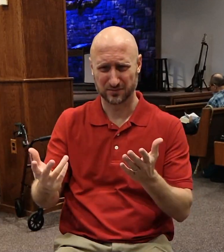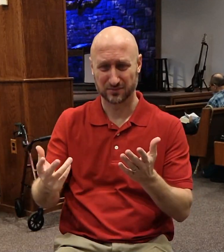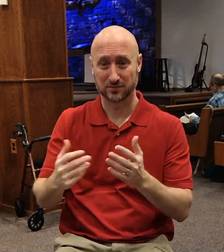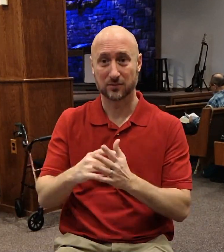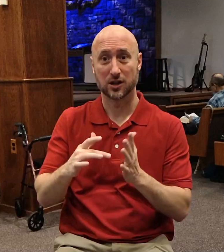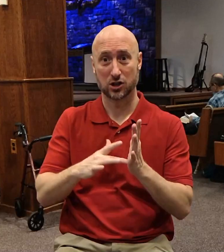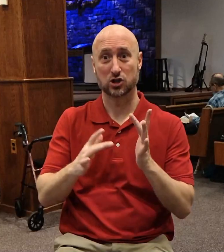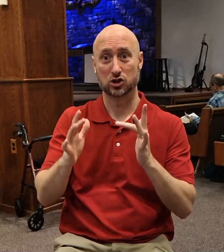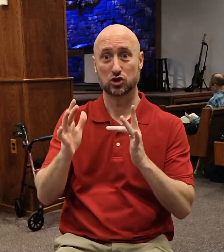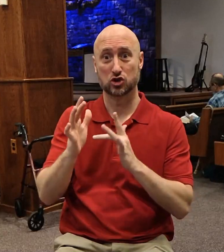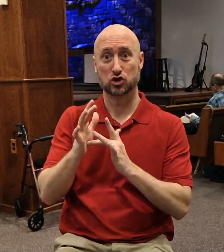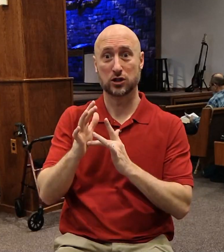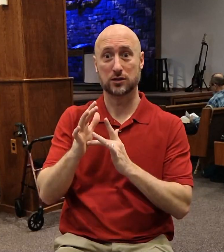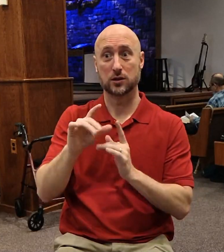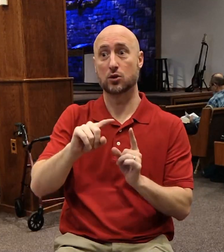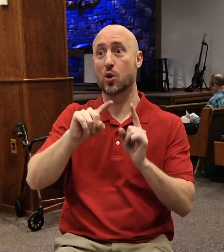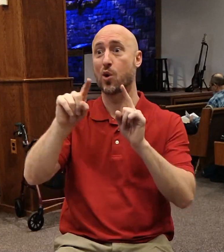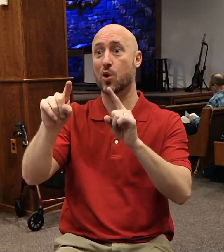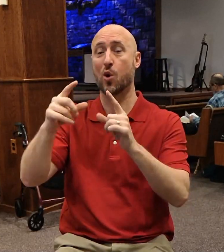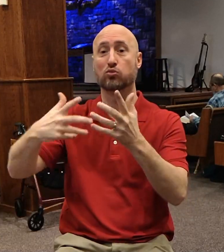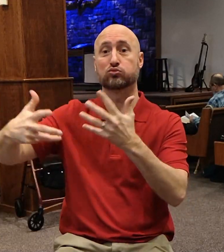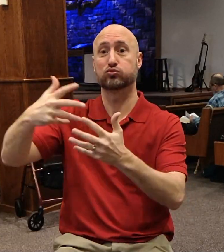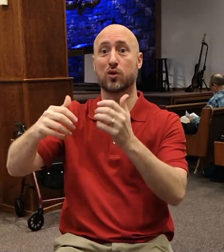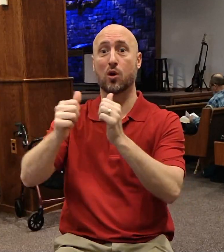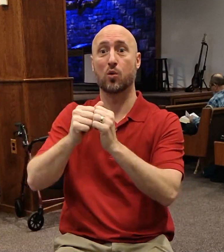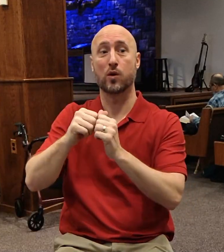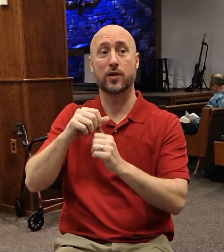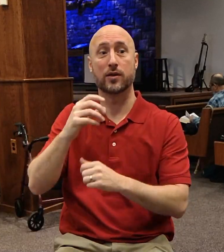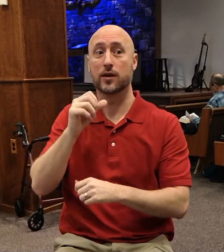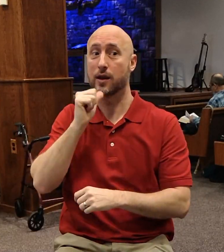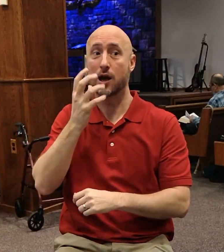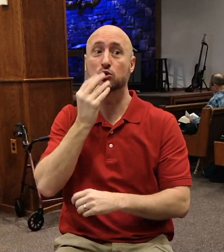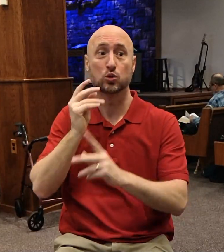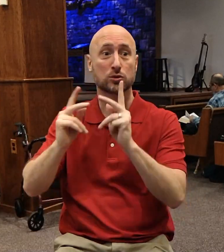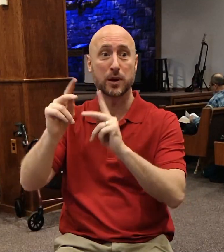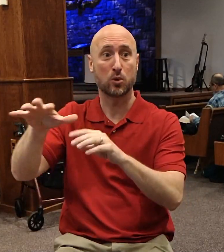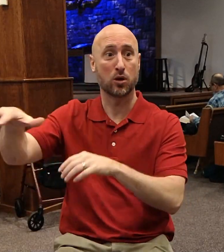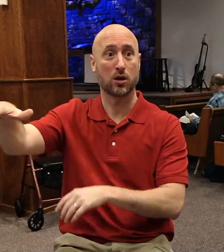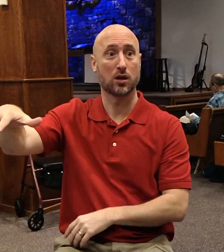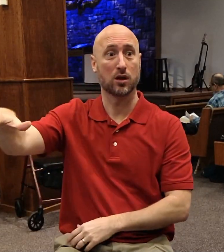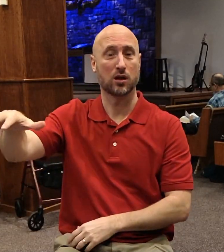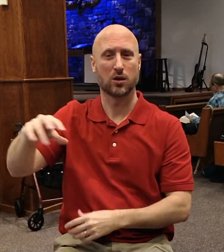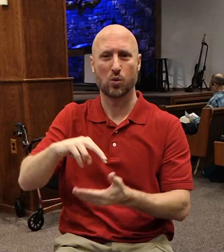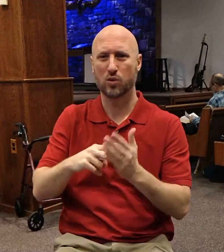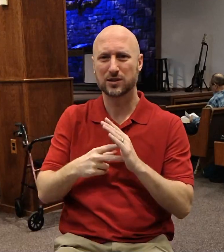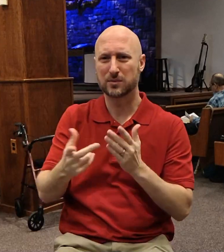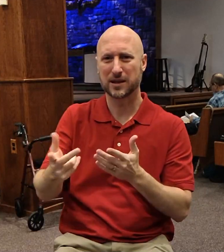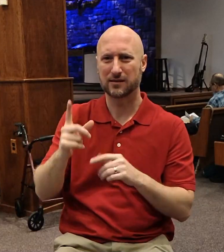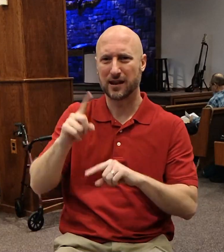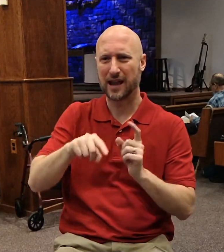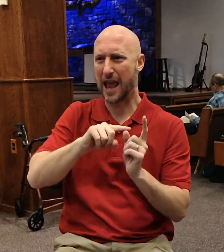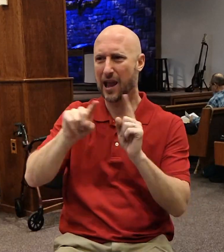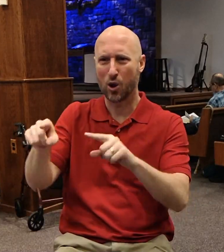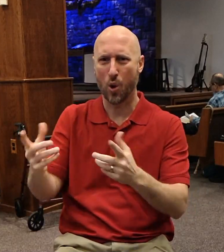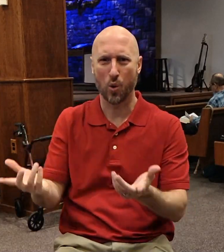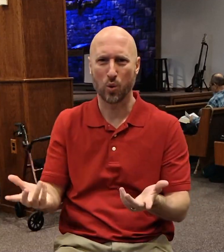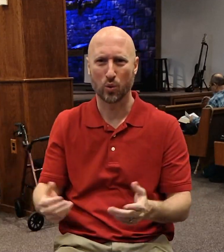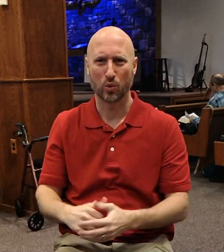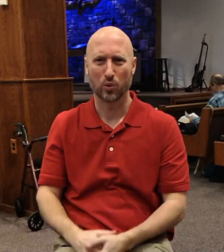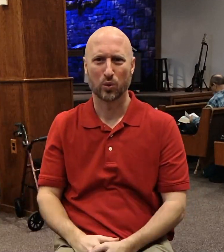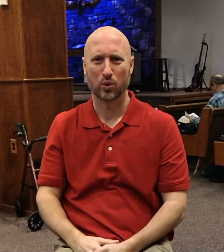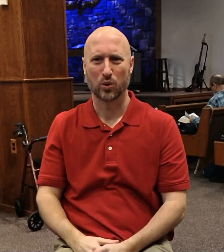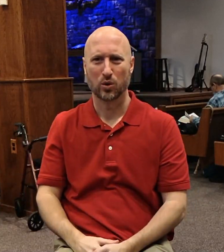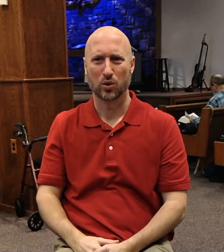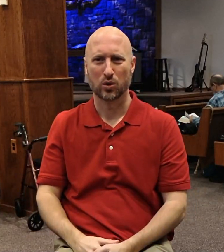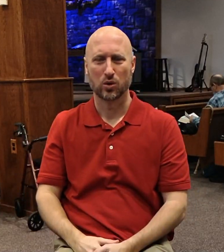among the Gentiles to teach the Gentiles? What manner of saying is this? You shall seek me and shall